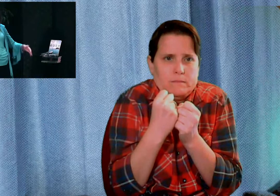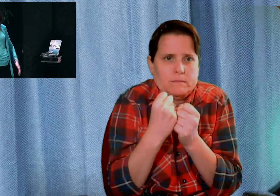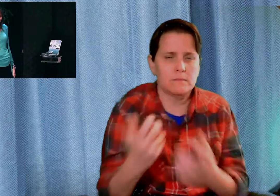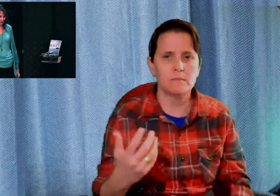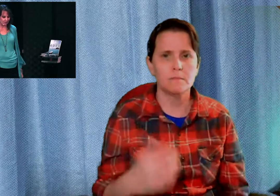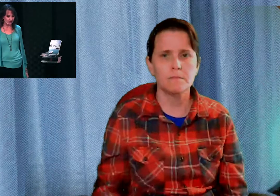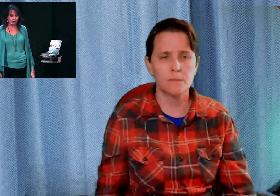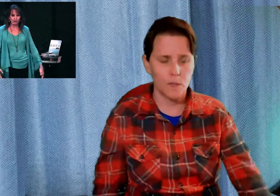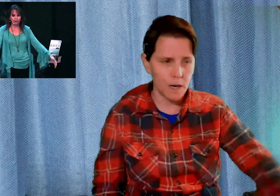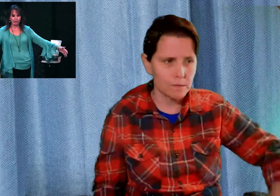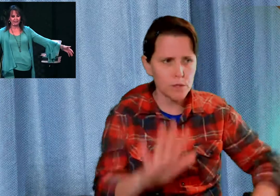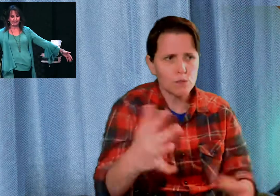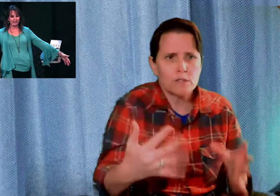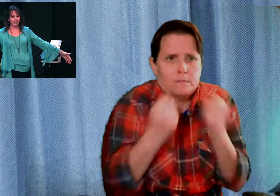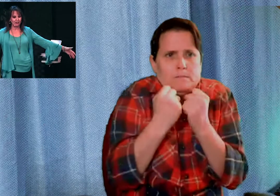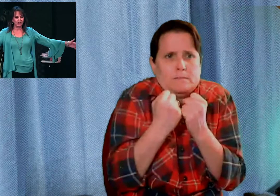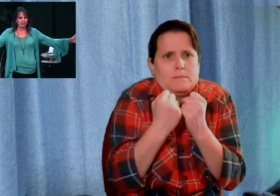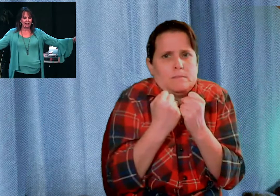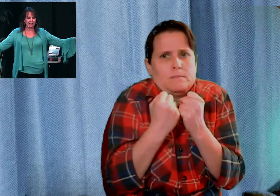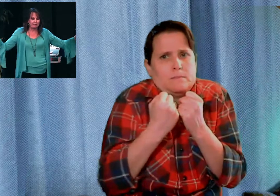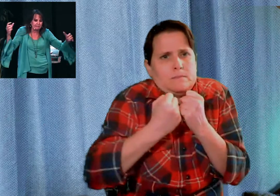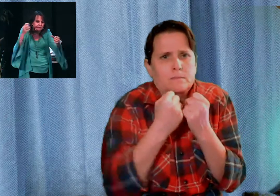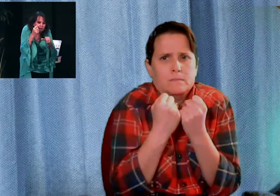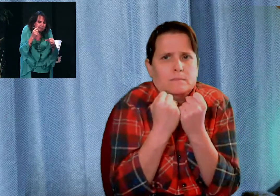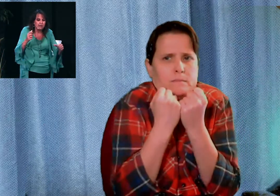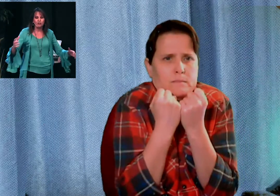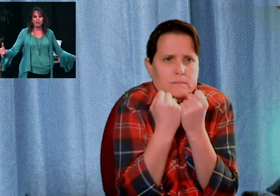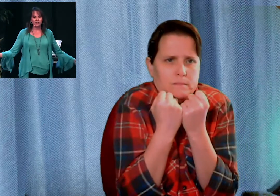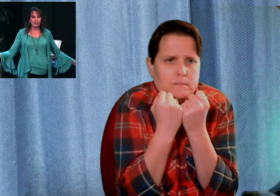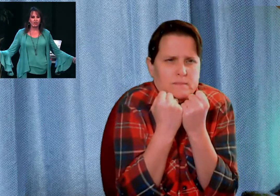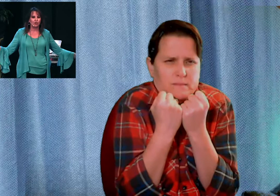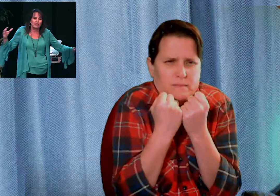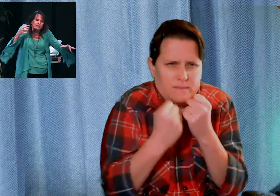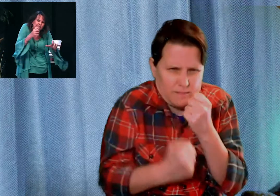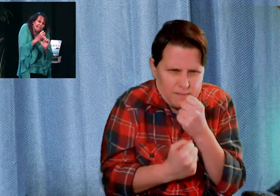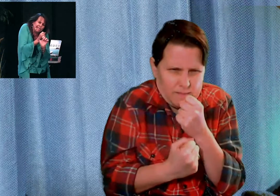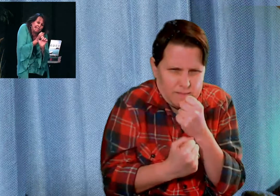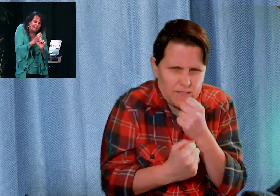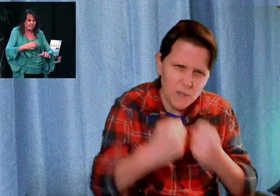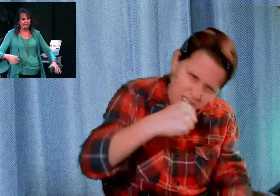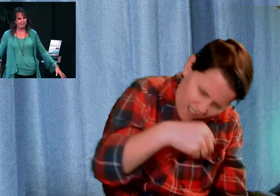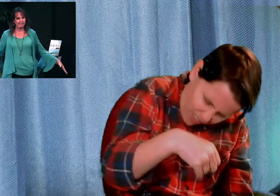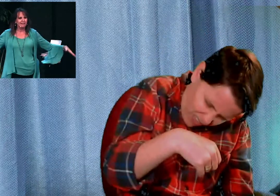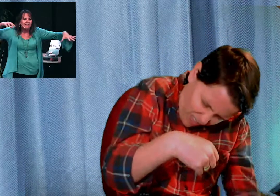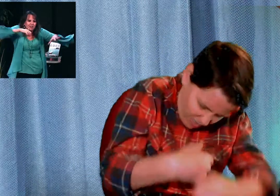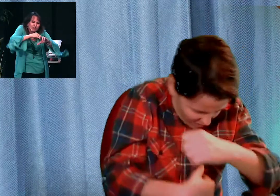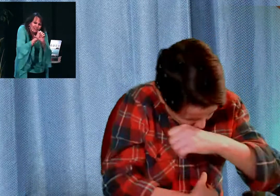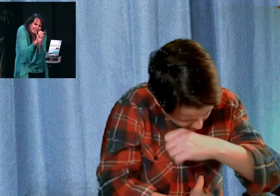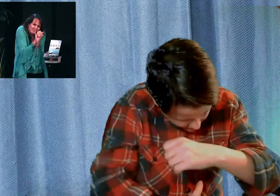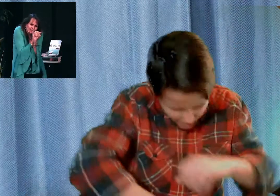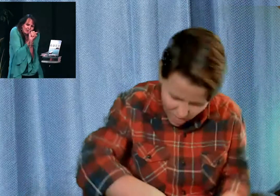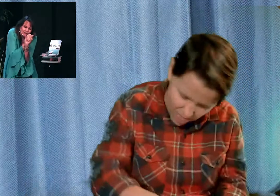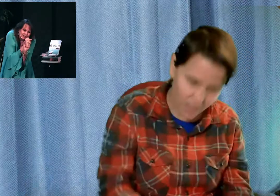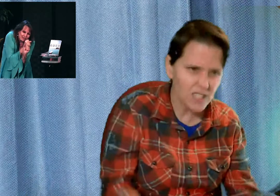working on engagement here. So wherever you're sitting in your house, contract. You can even contort, like, right?